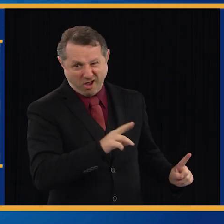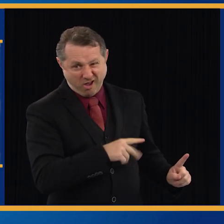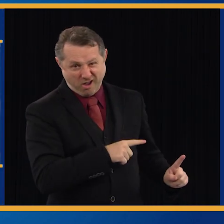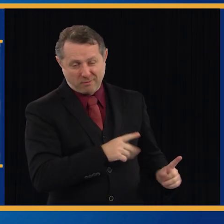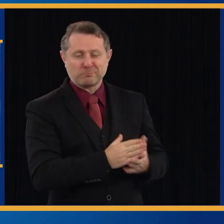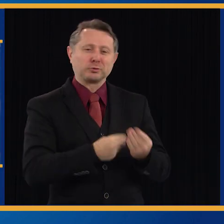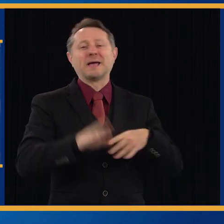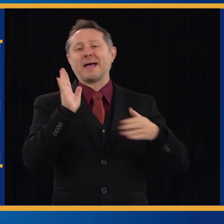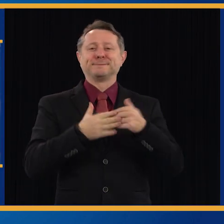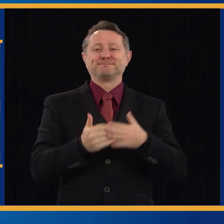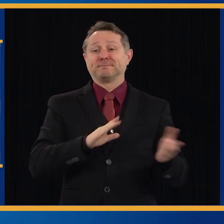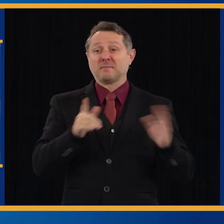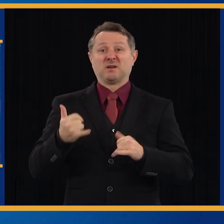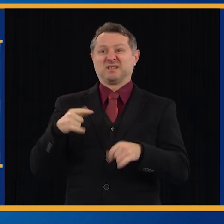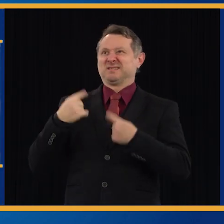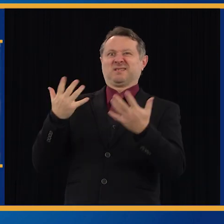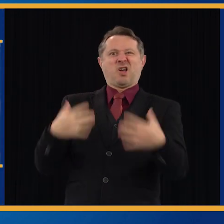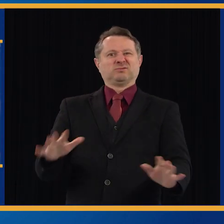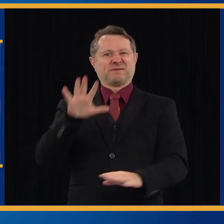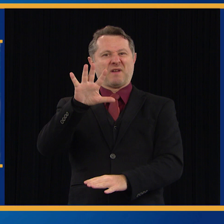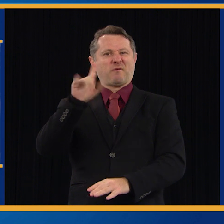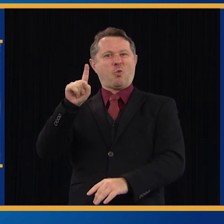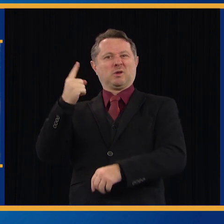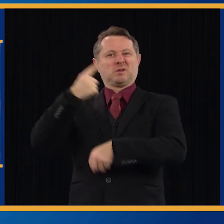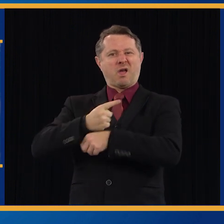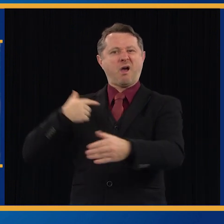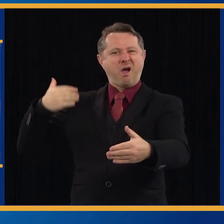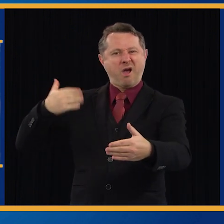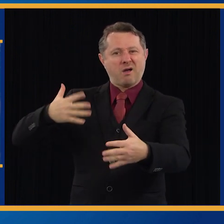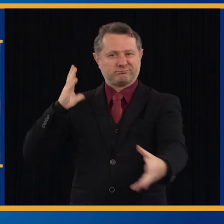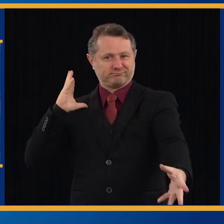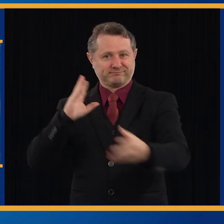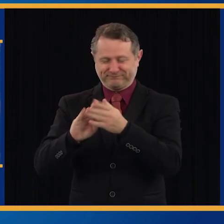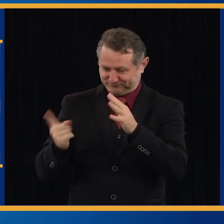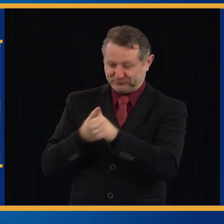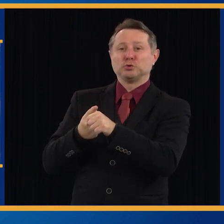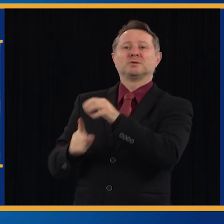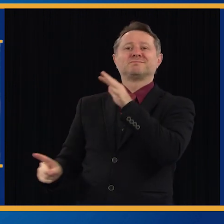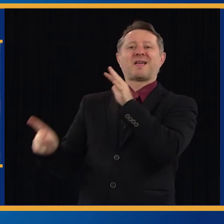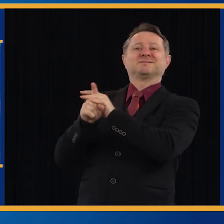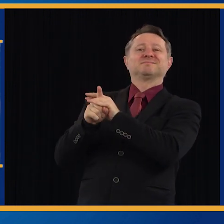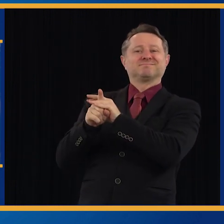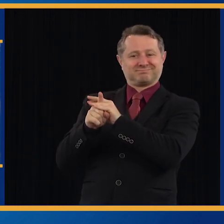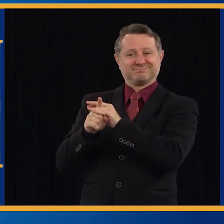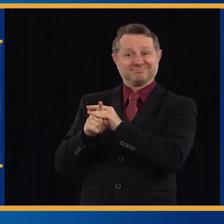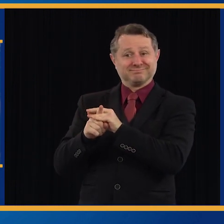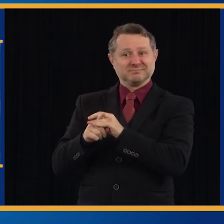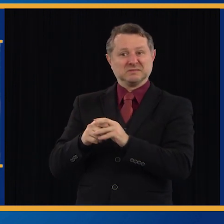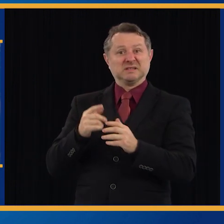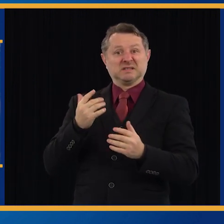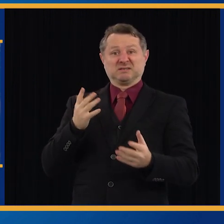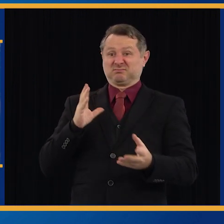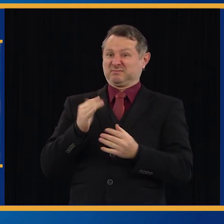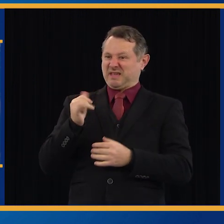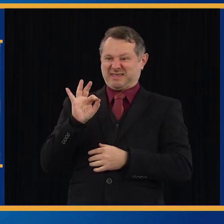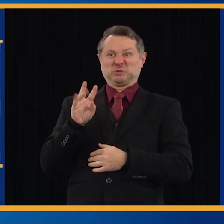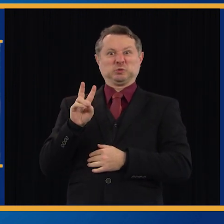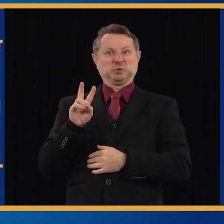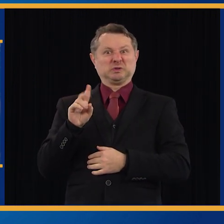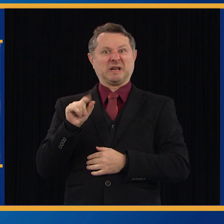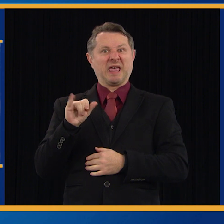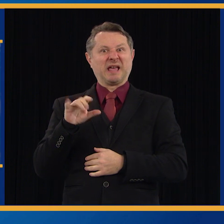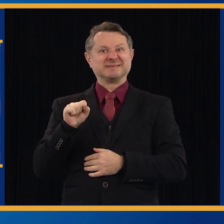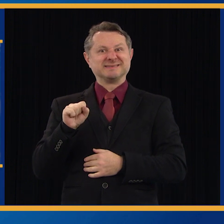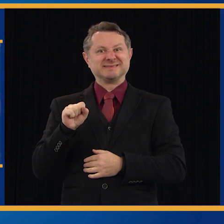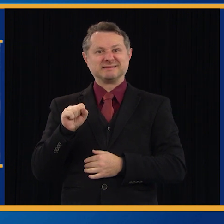York, just for perspective, so we know where we are. It's 92 days since the first case came to the United States